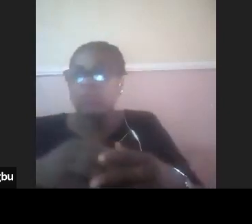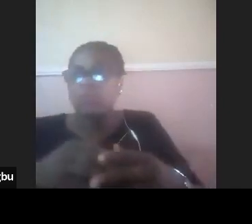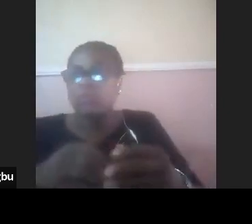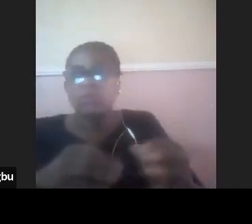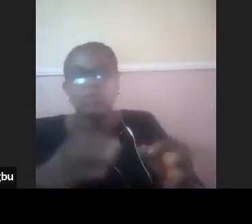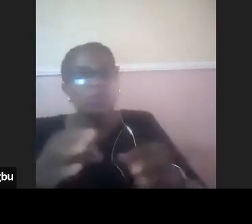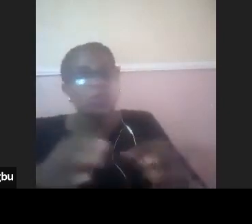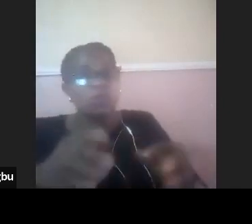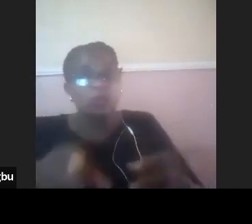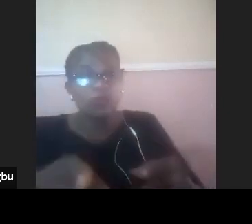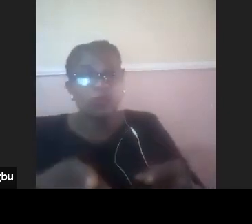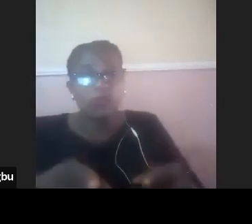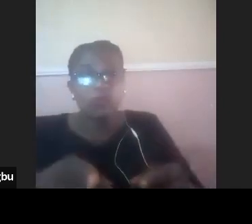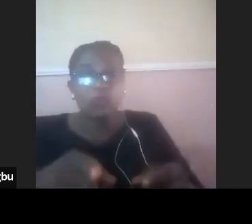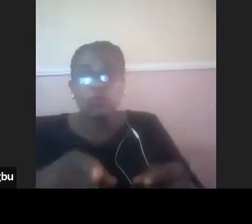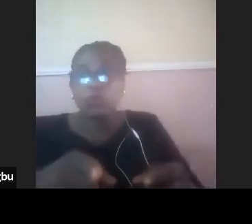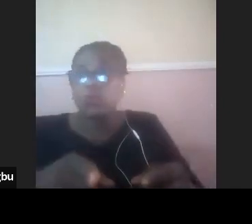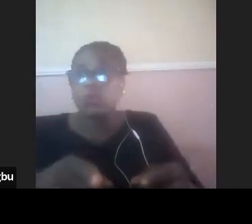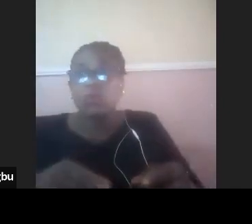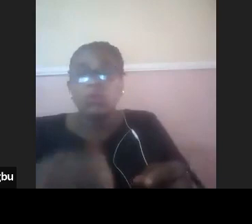problems, it's vague.